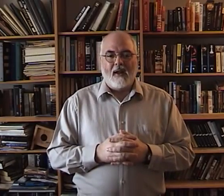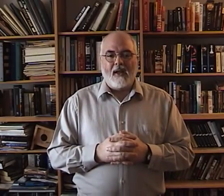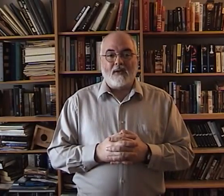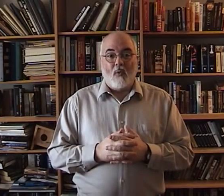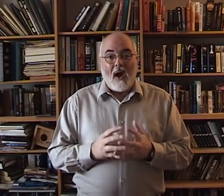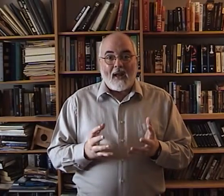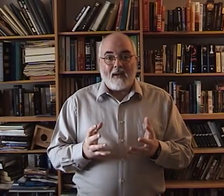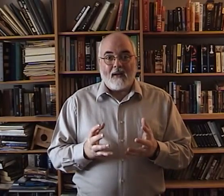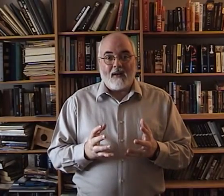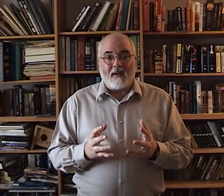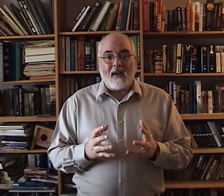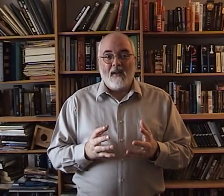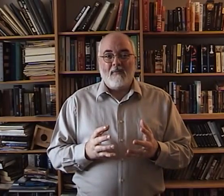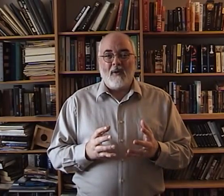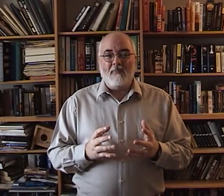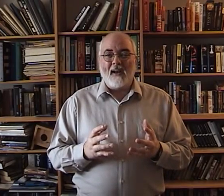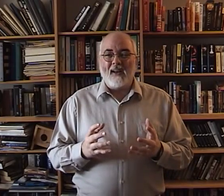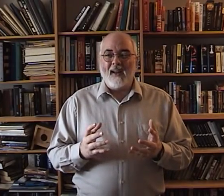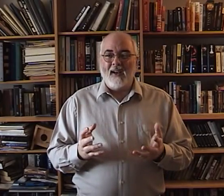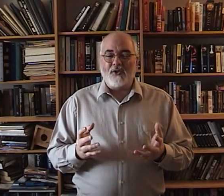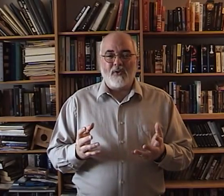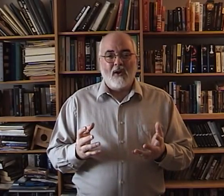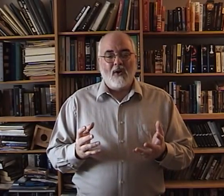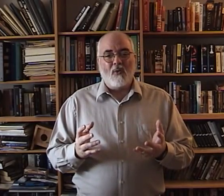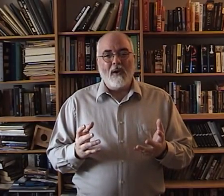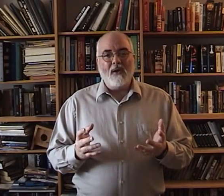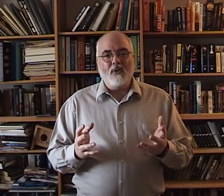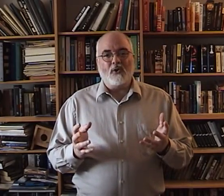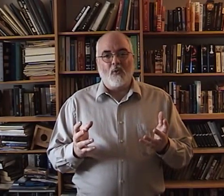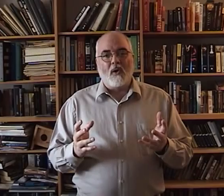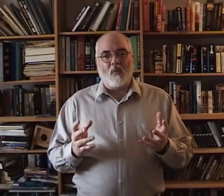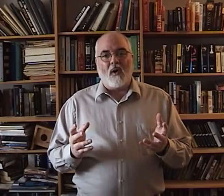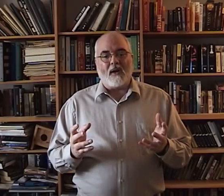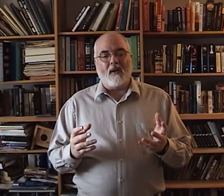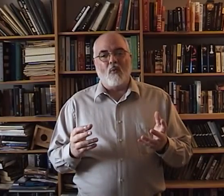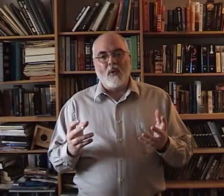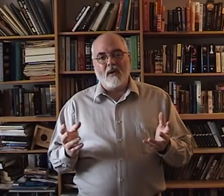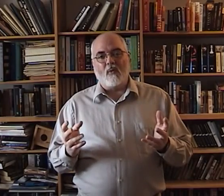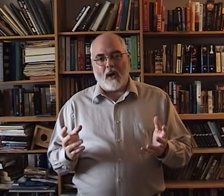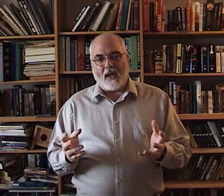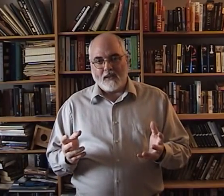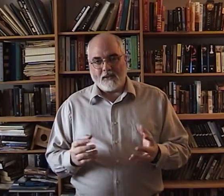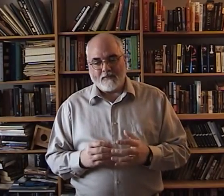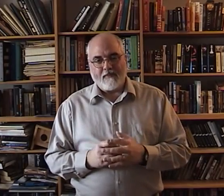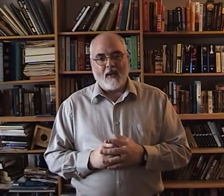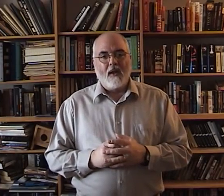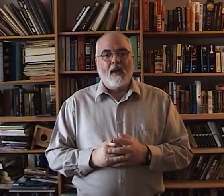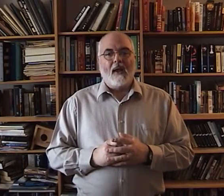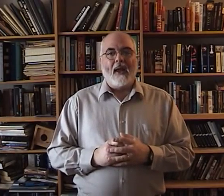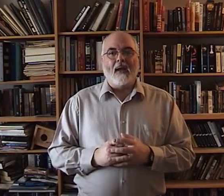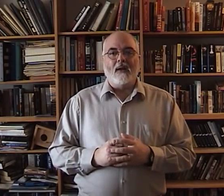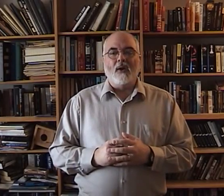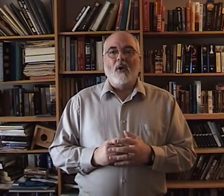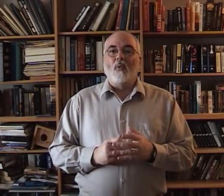It's what, okay? But in English, we use the word what in weird ways. And we're